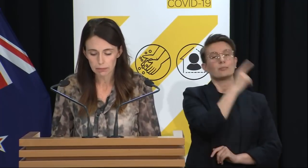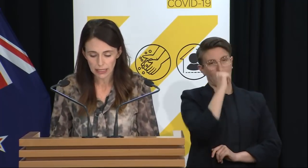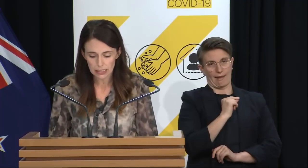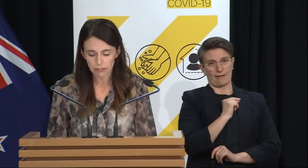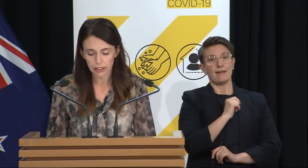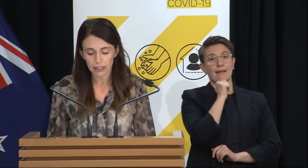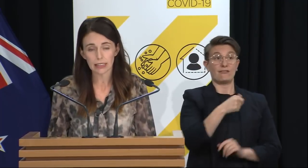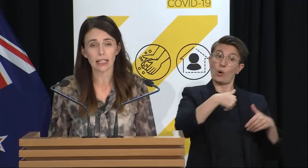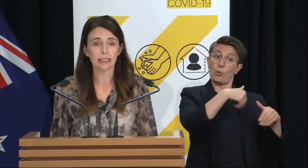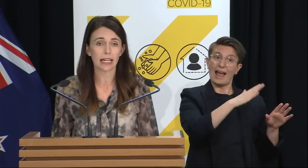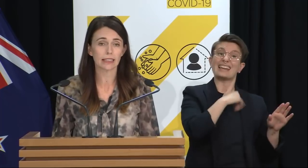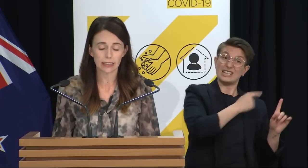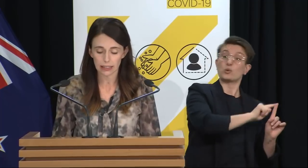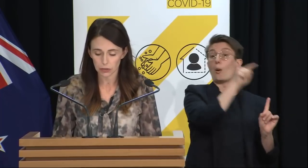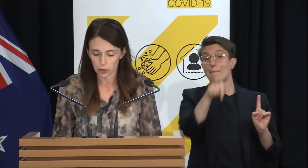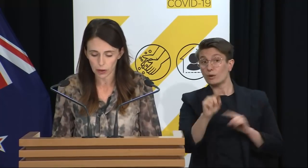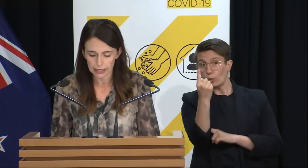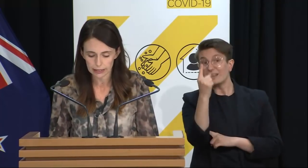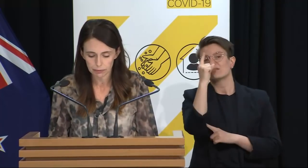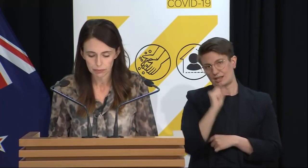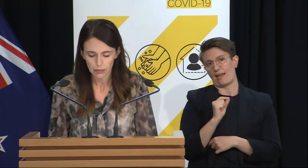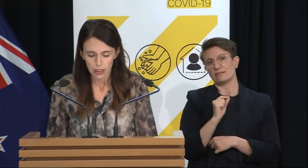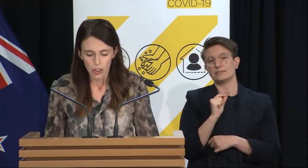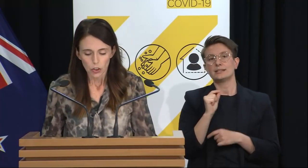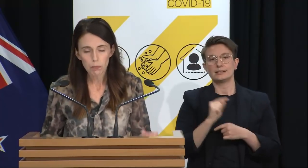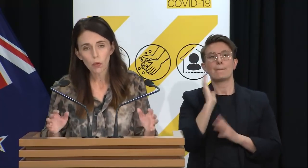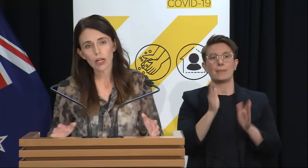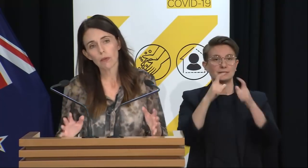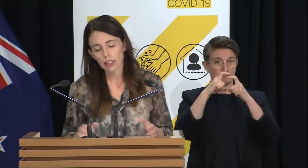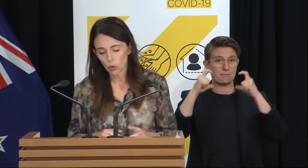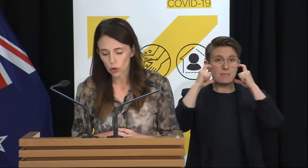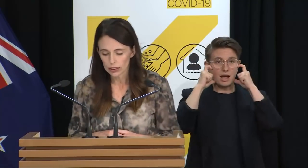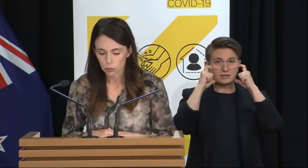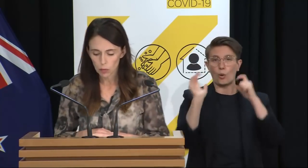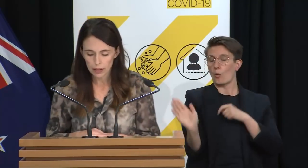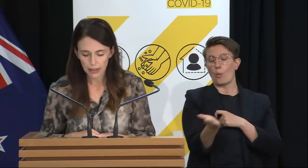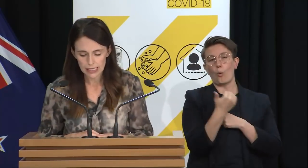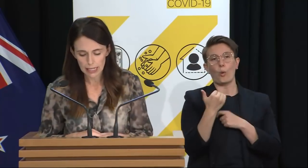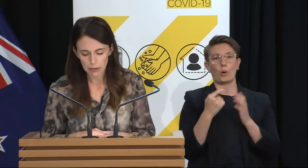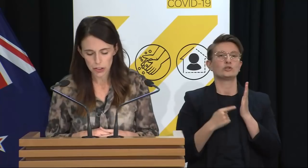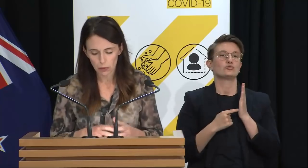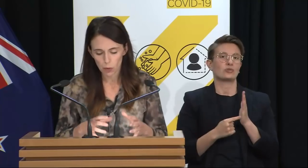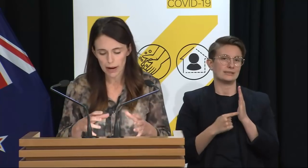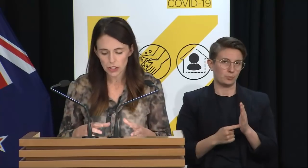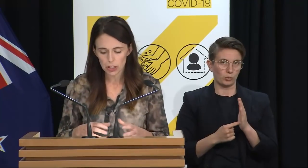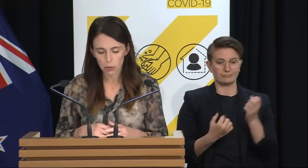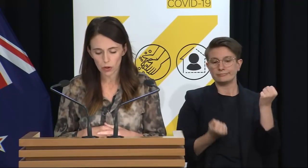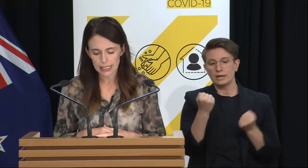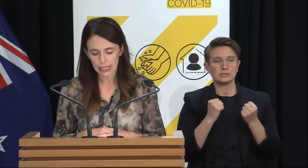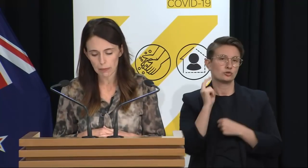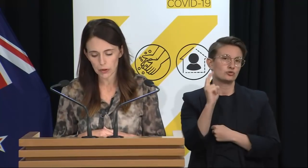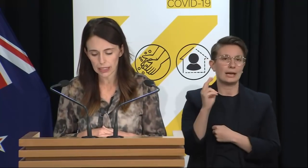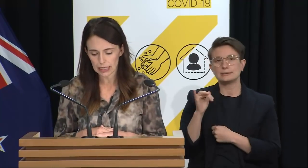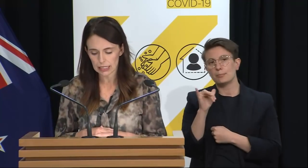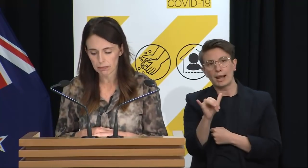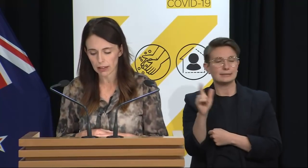wearing on planes, trains, buses, ferries and in taxis is required. The border around Auckland will be re-established and will match the border